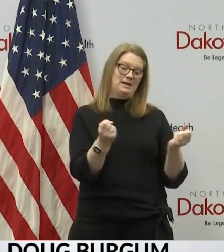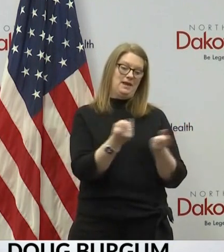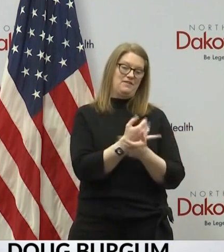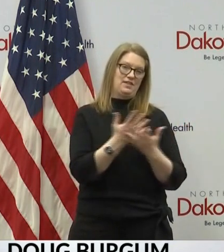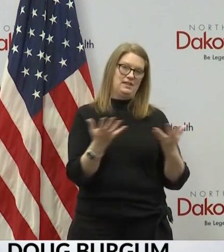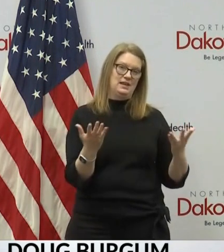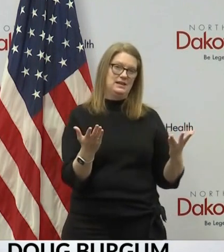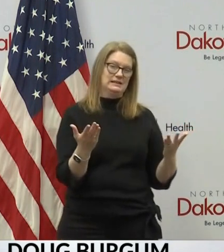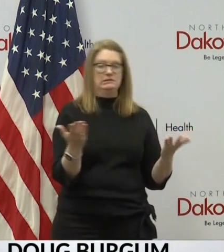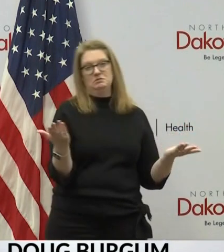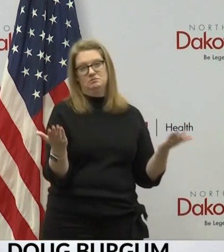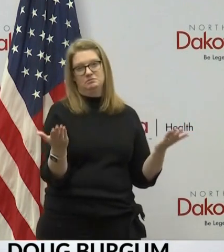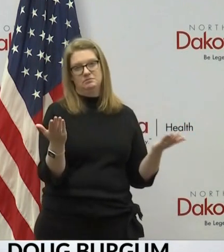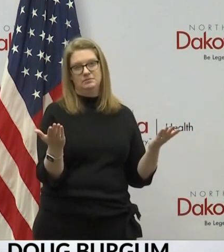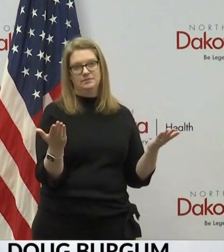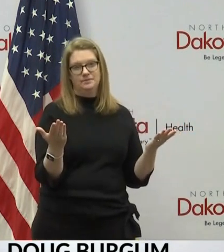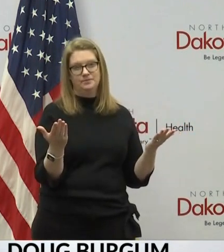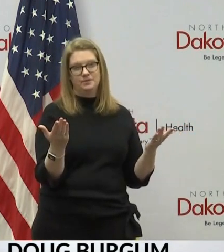everything, but let's